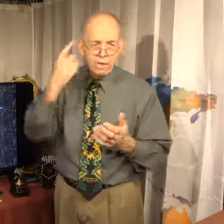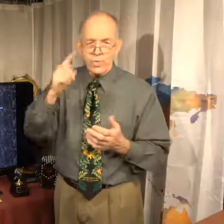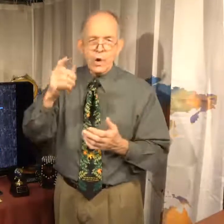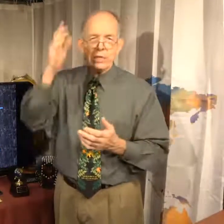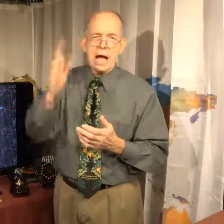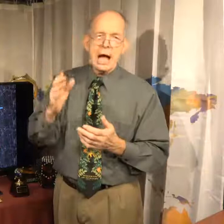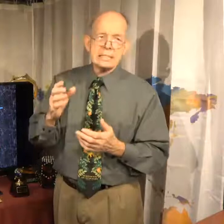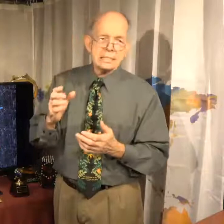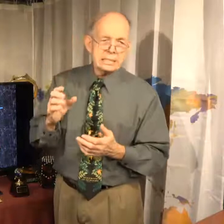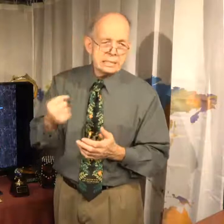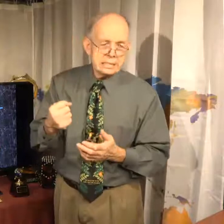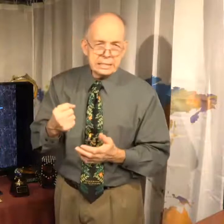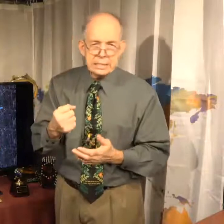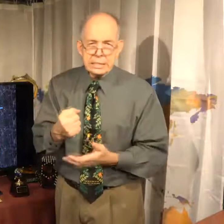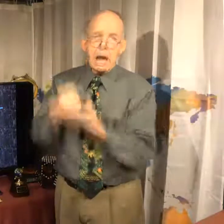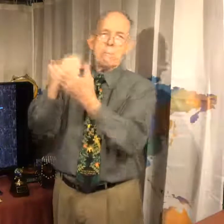for God's help.